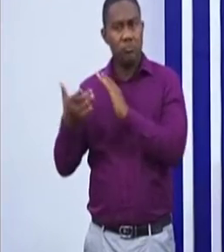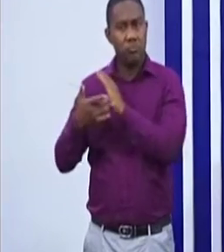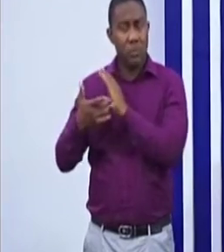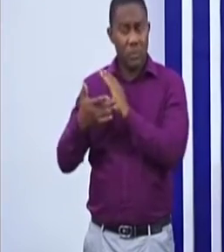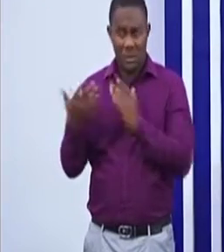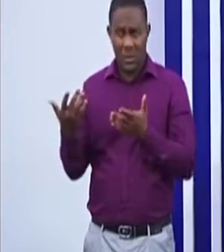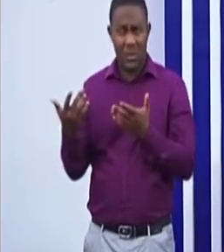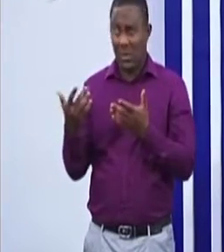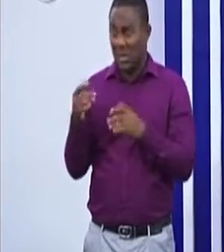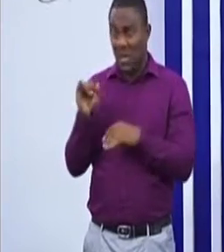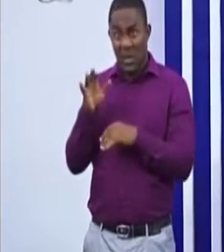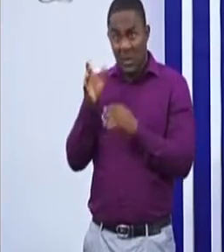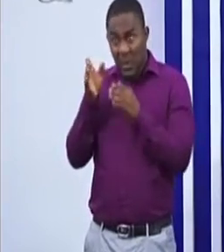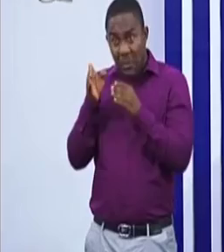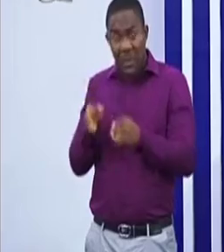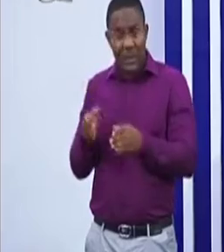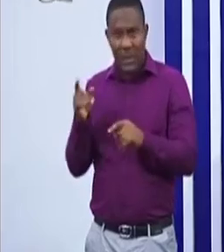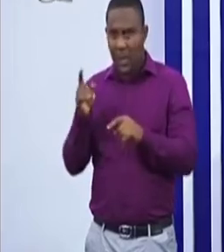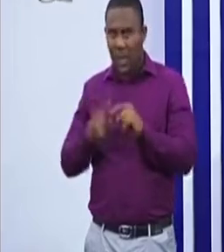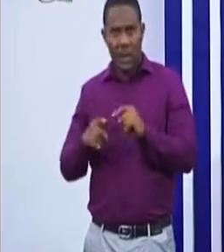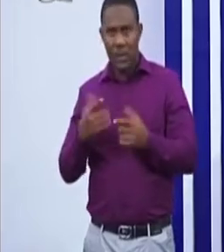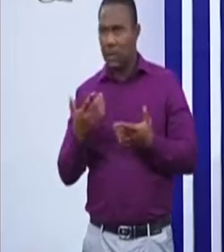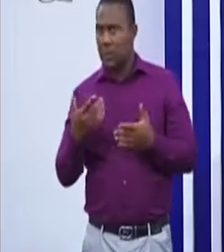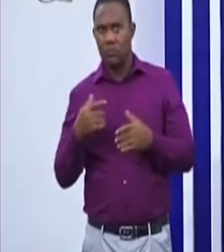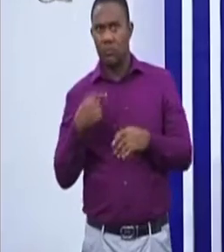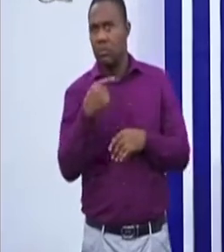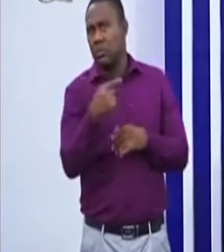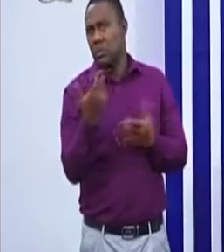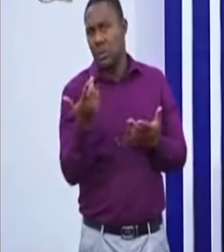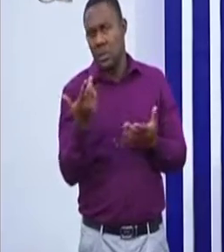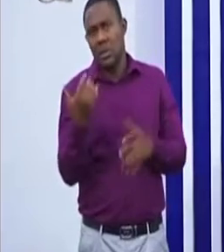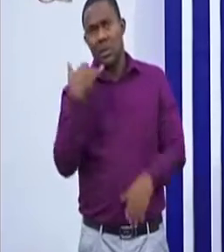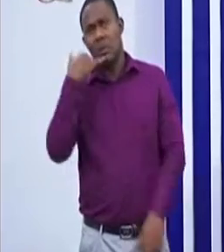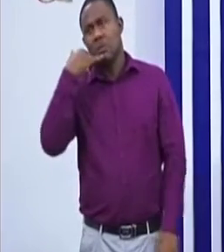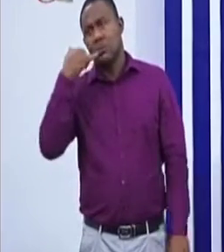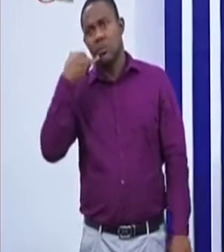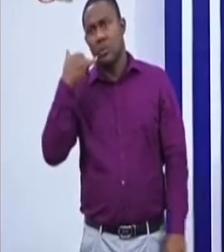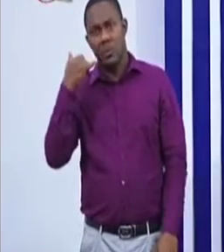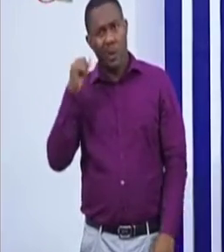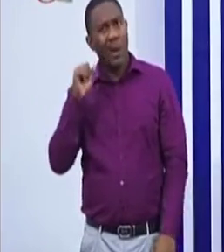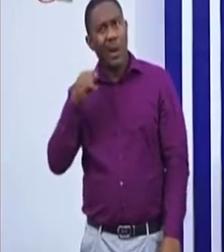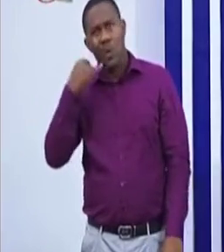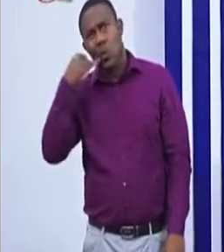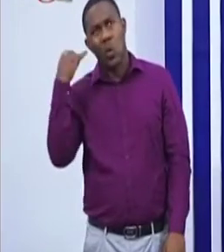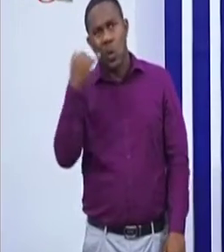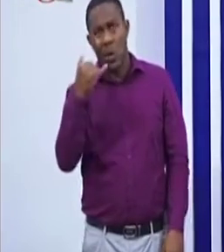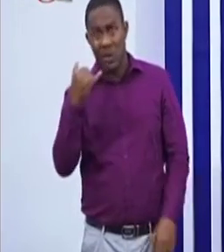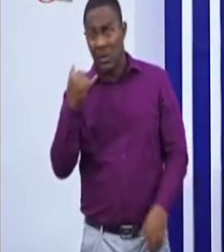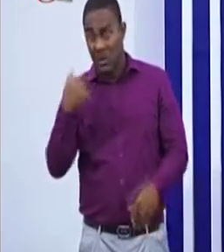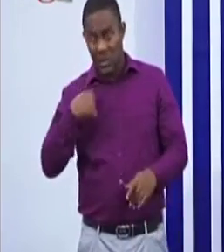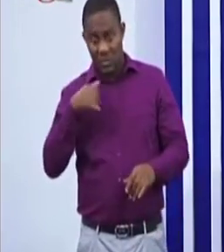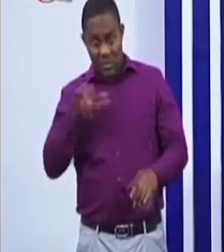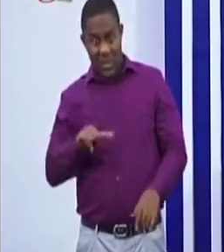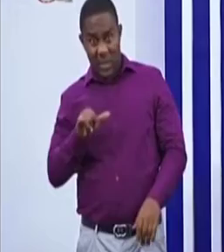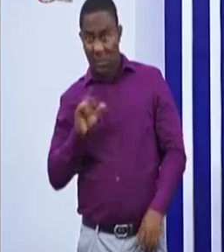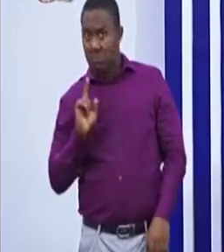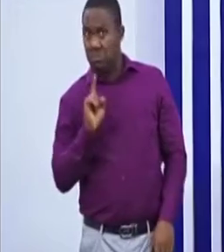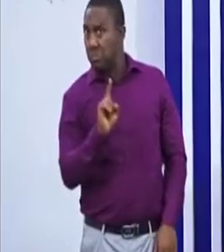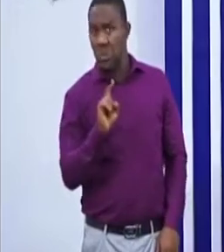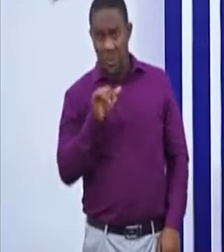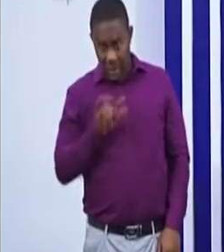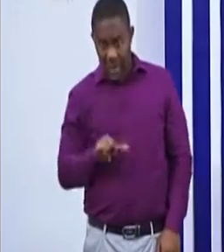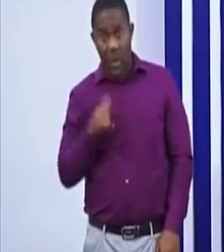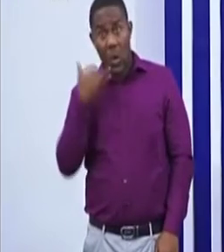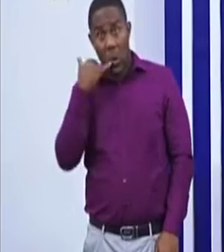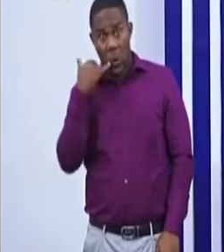ntu anammoa ne nkomodie mu obedi no framen nti saa infrastructure no so ewo se ye hyemu